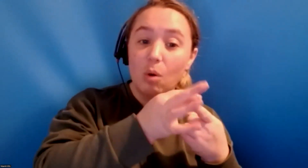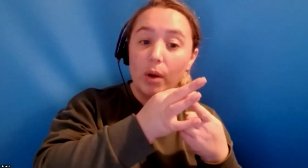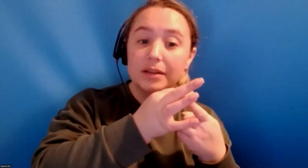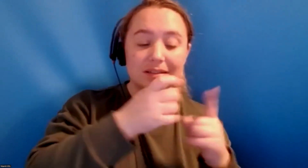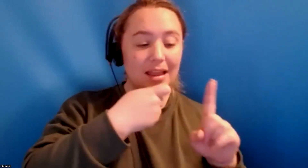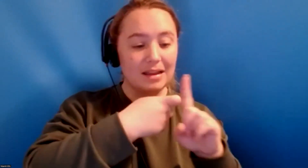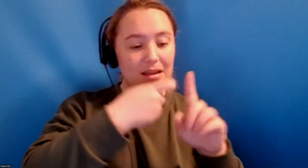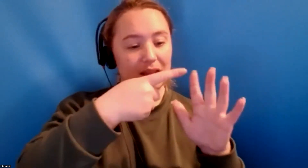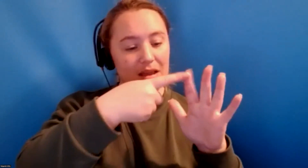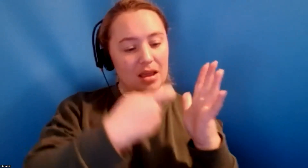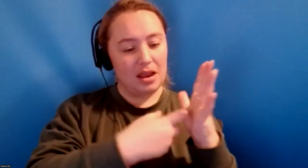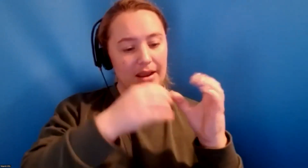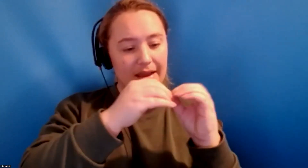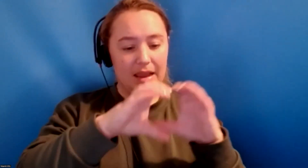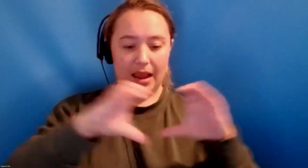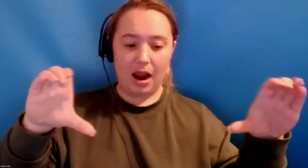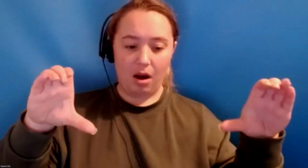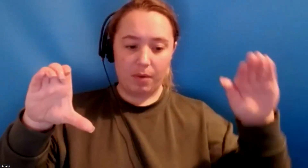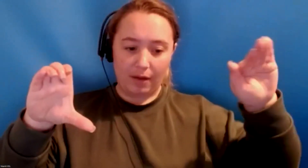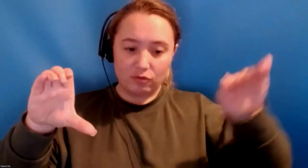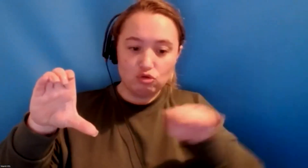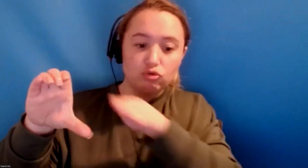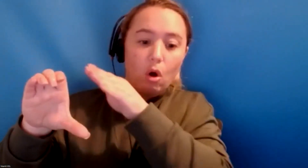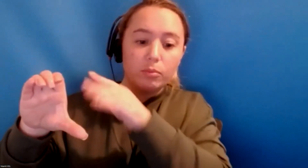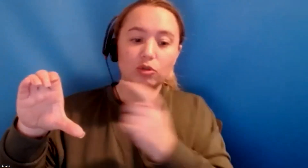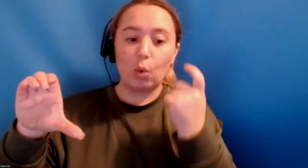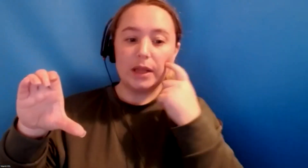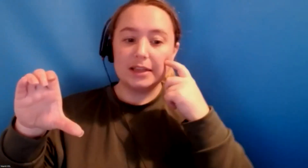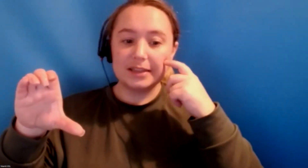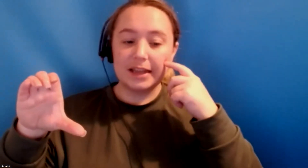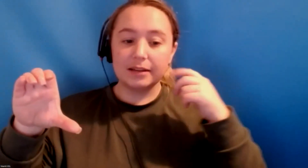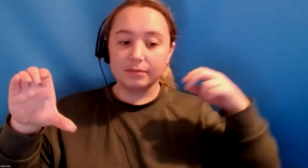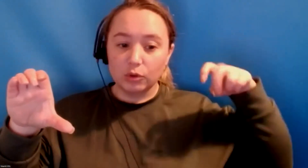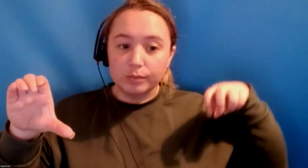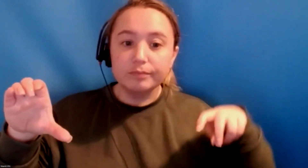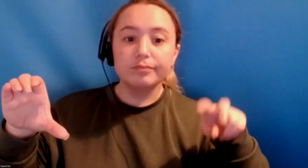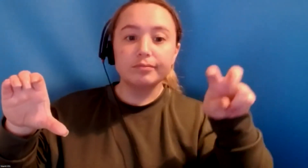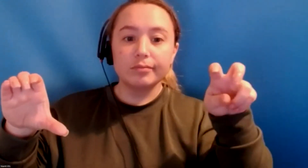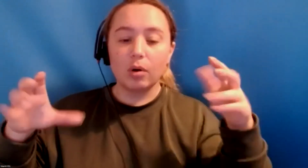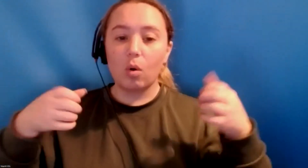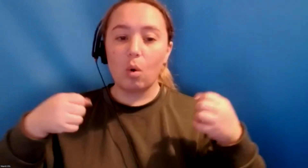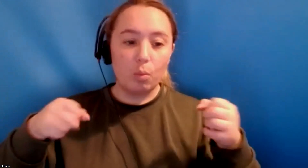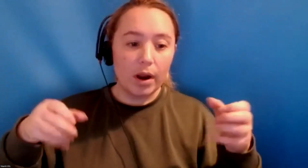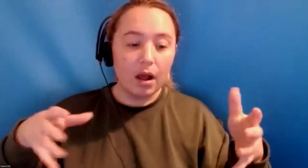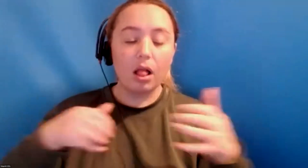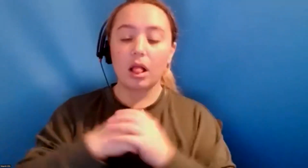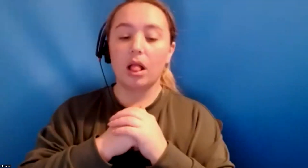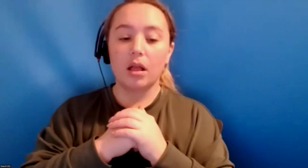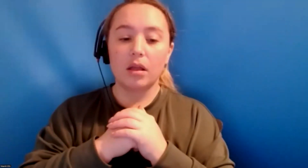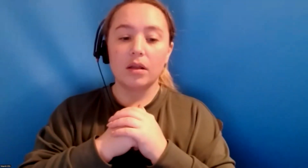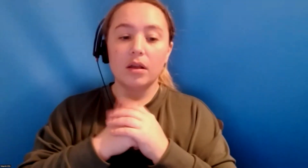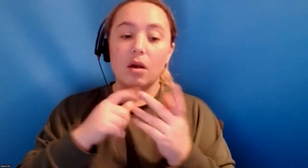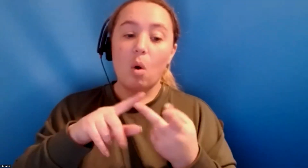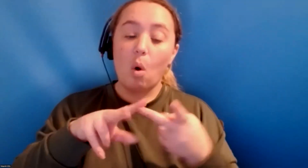from transport, how easy it was to cross a road, etc. When the transport